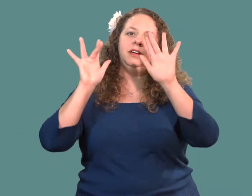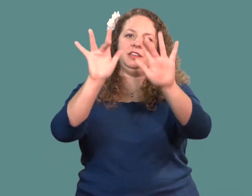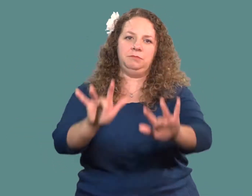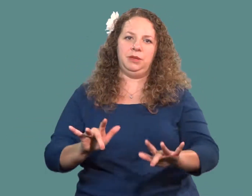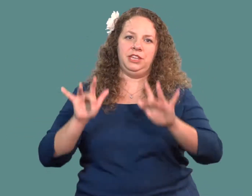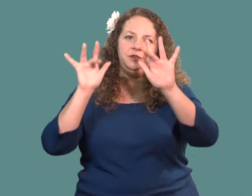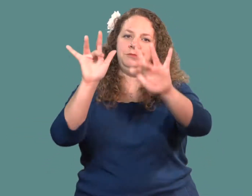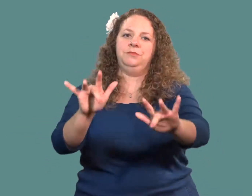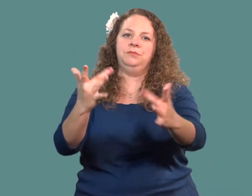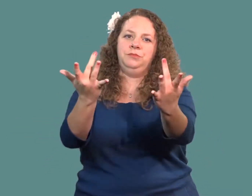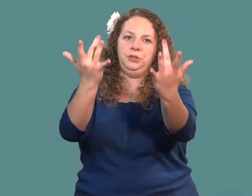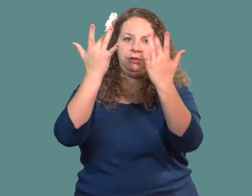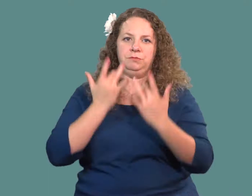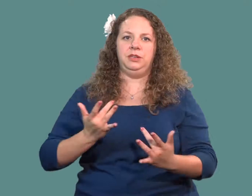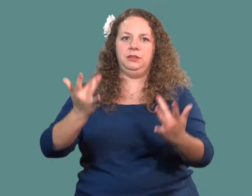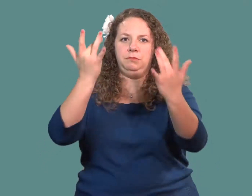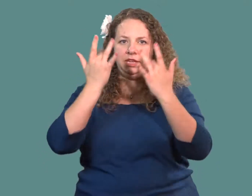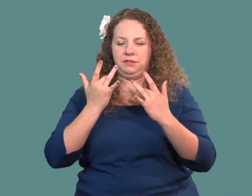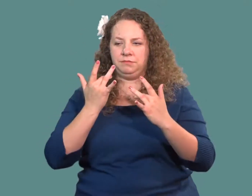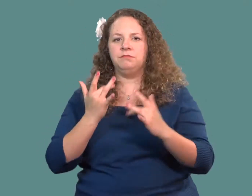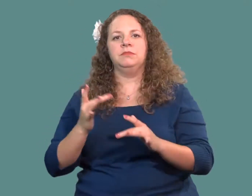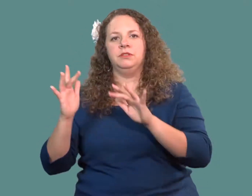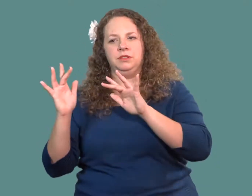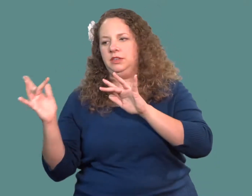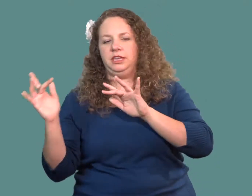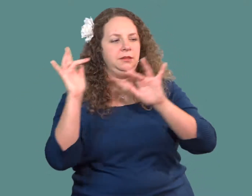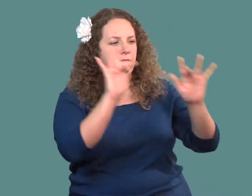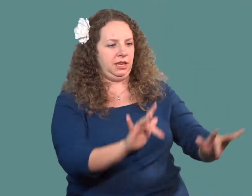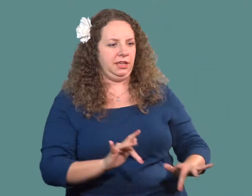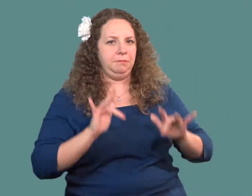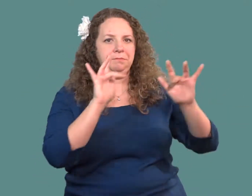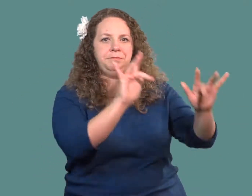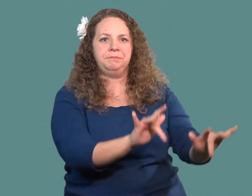I can pity you, you can pity me, he can pity him.